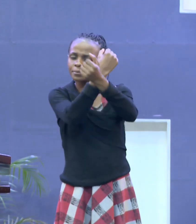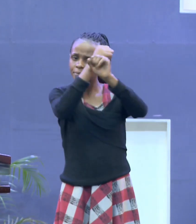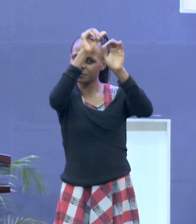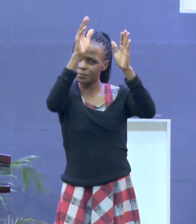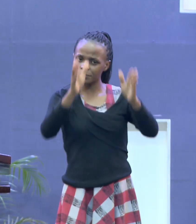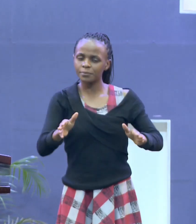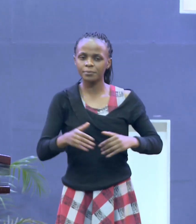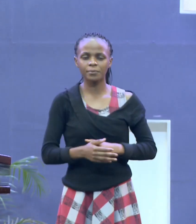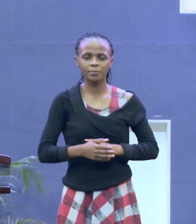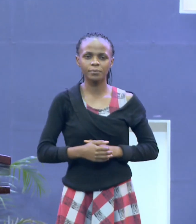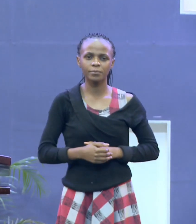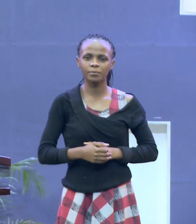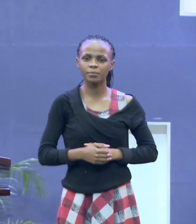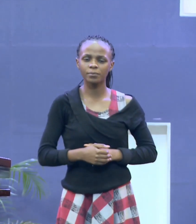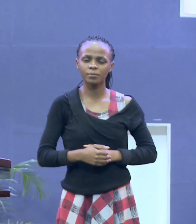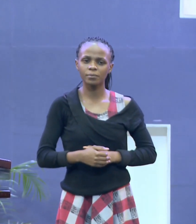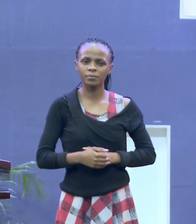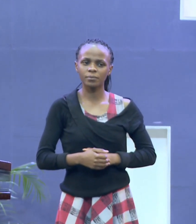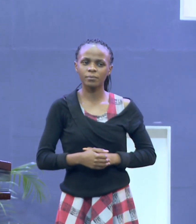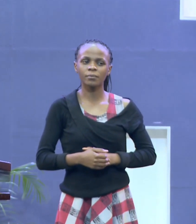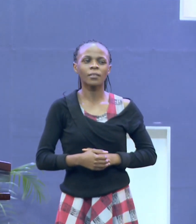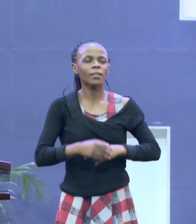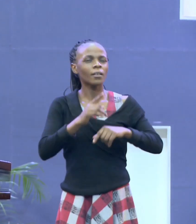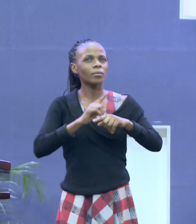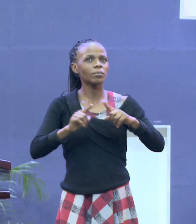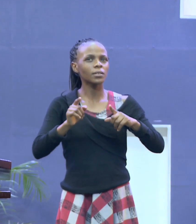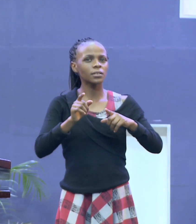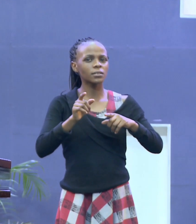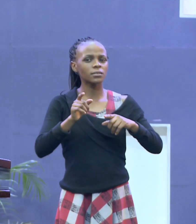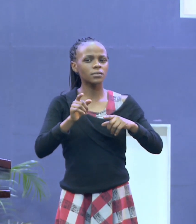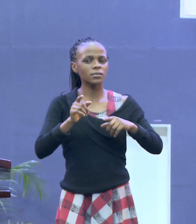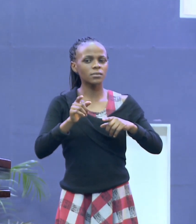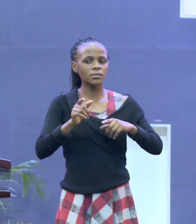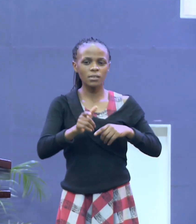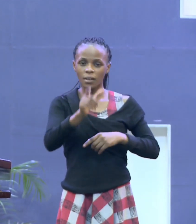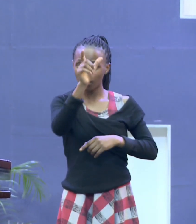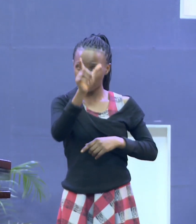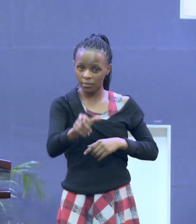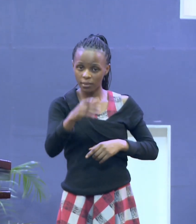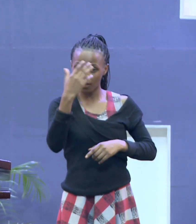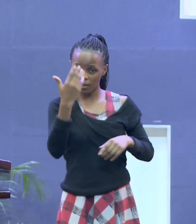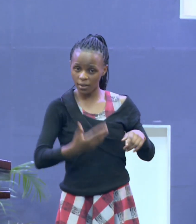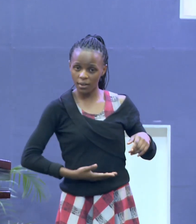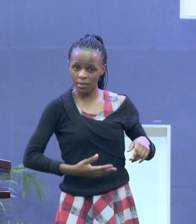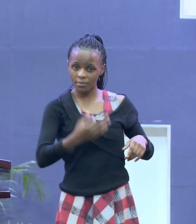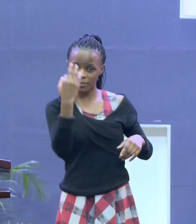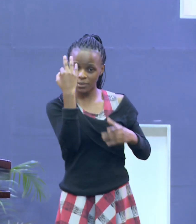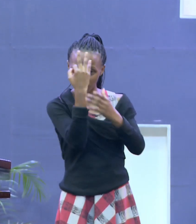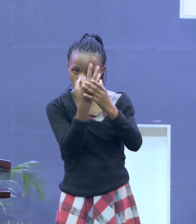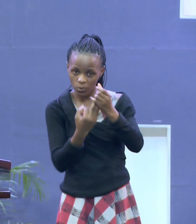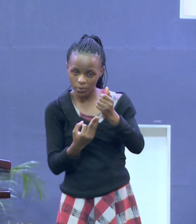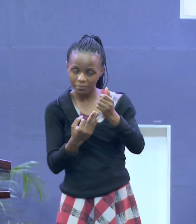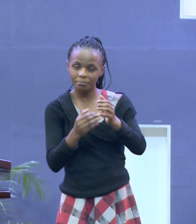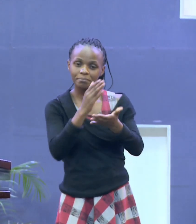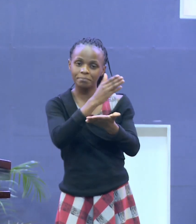and Savior. Na ye omuntu alina omuntu alimu ebitundu bisatu. But man is in three